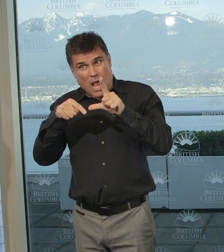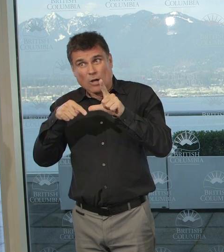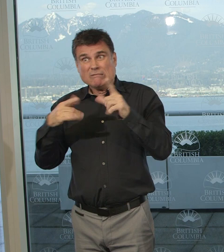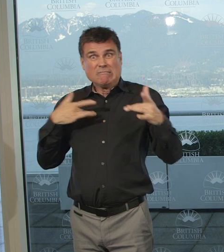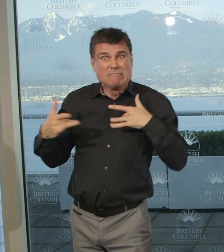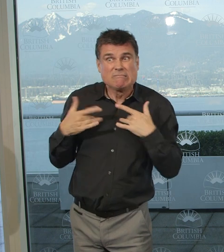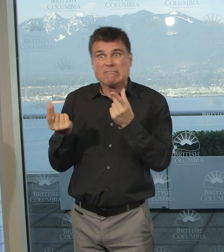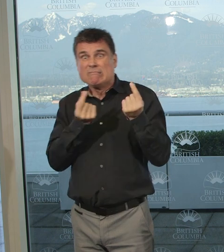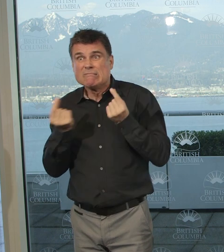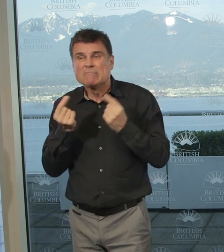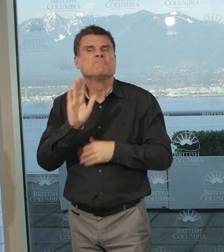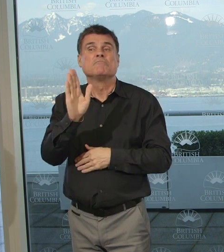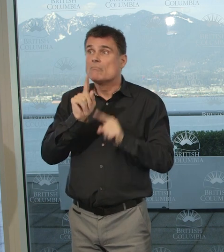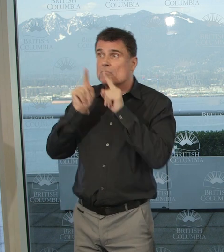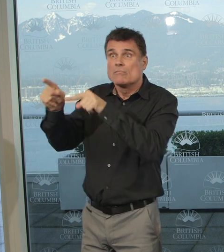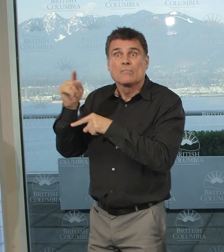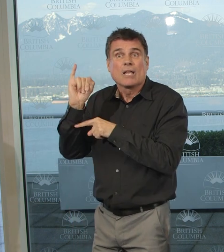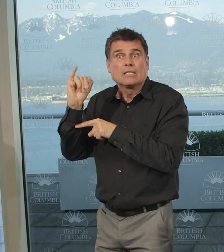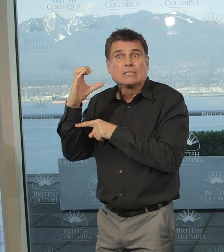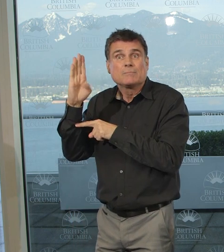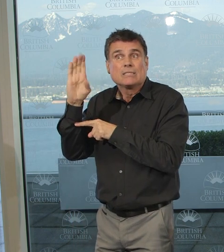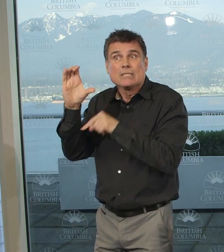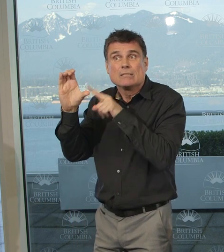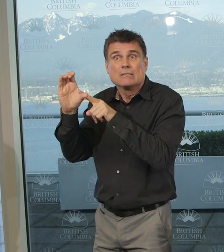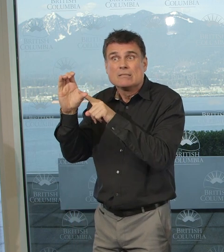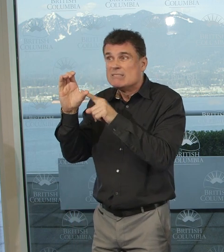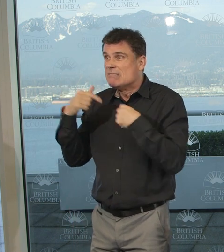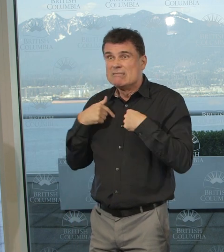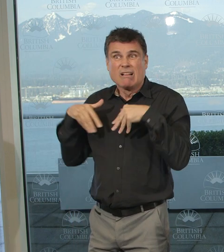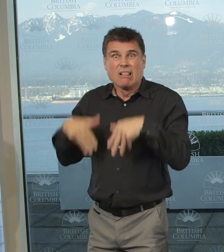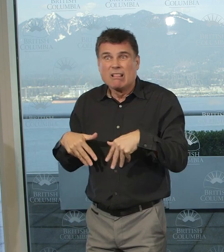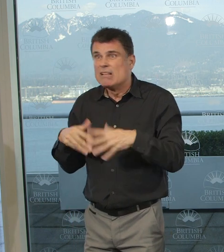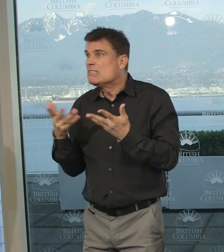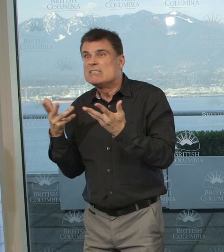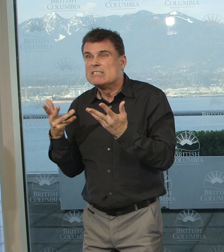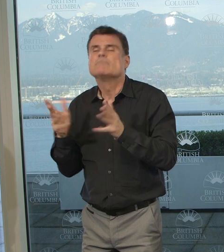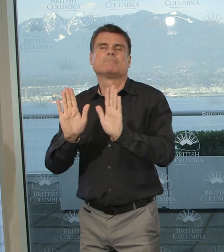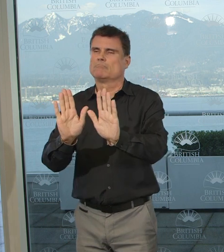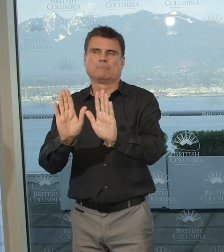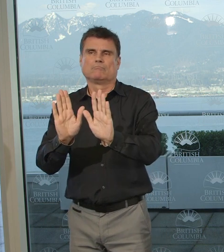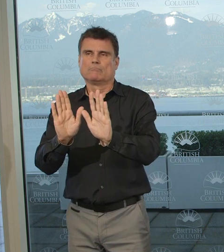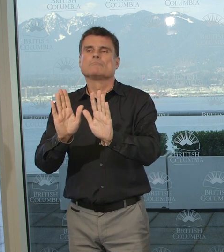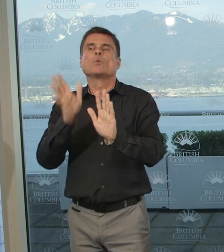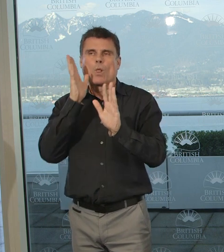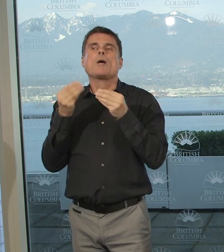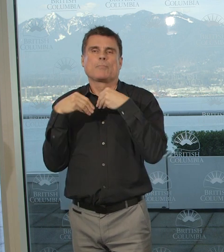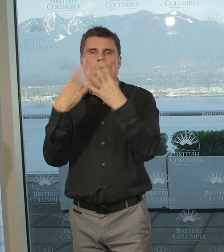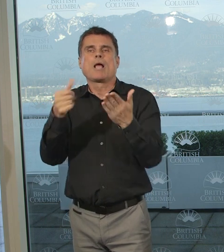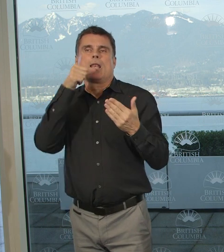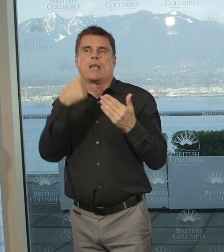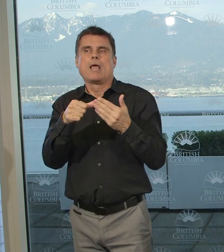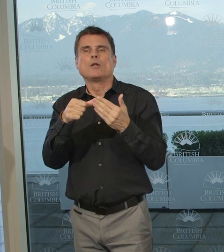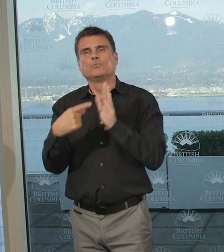Insurance BC and request a confirmation of coverage letter advising that their MSP coverage is still affected. Note that a